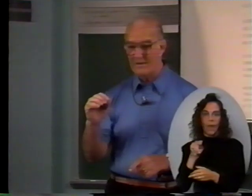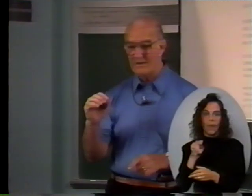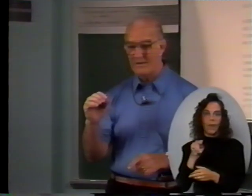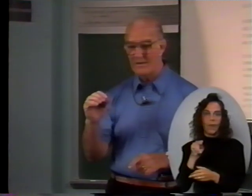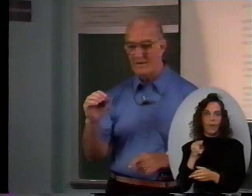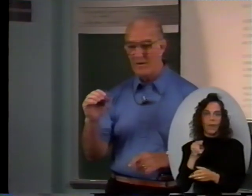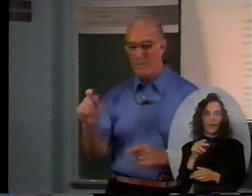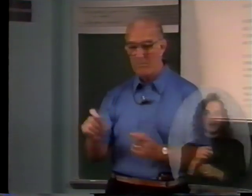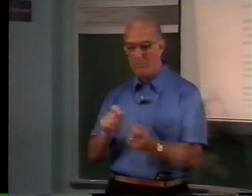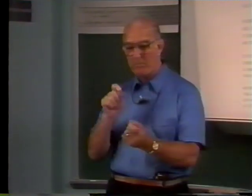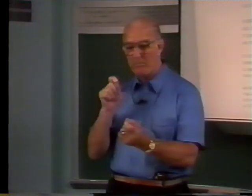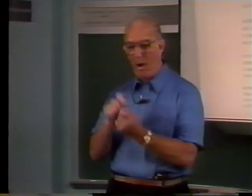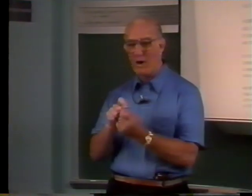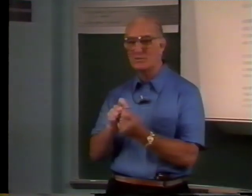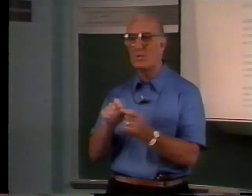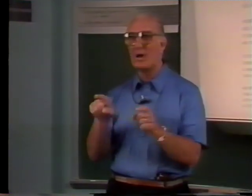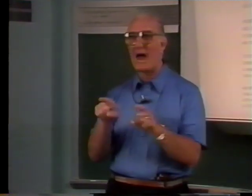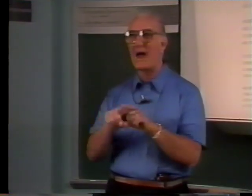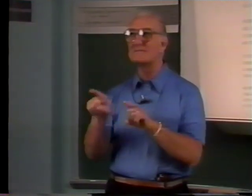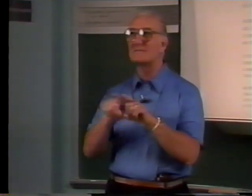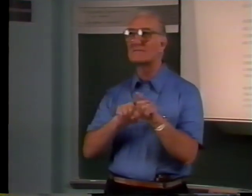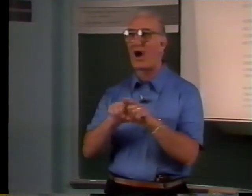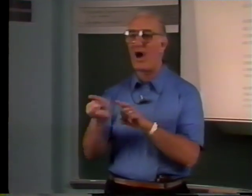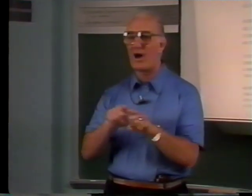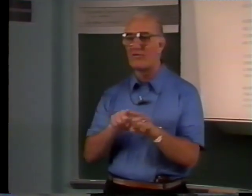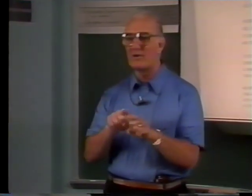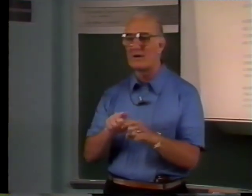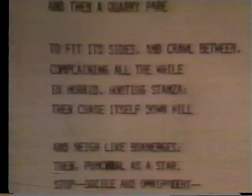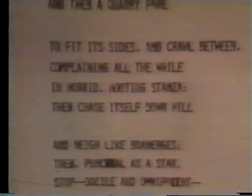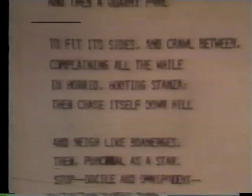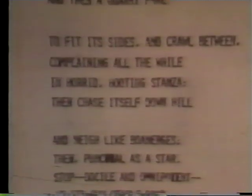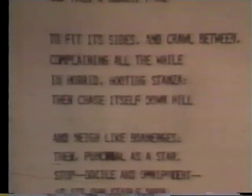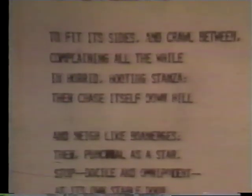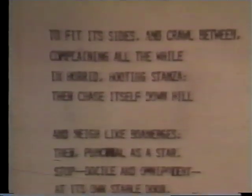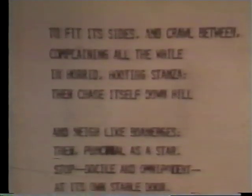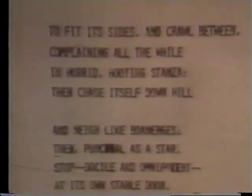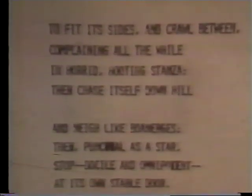and punctual as a star, stop,